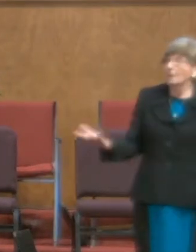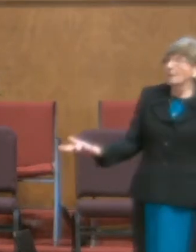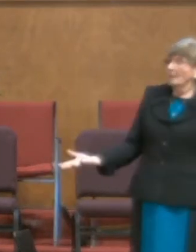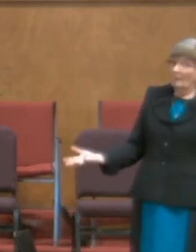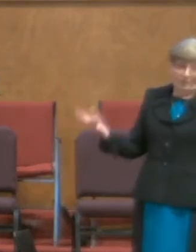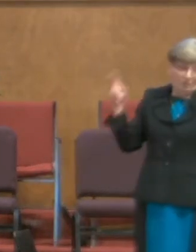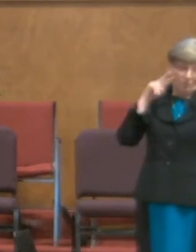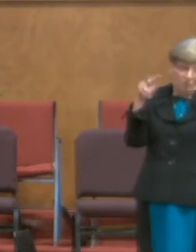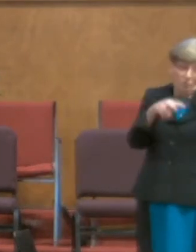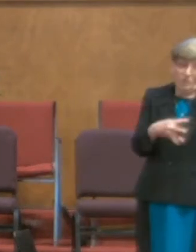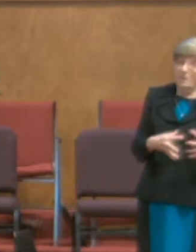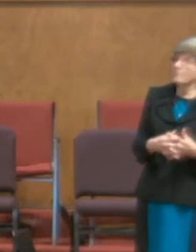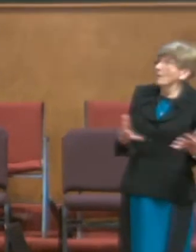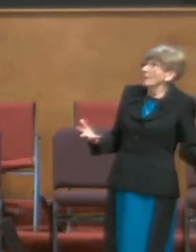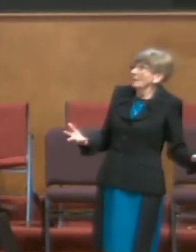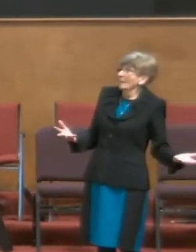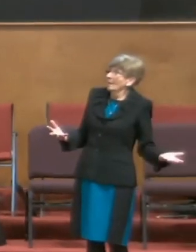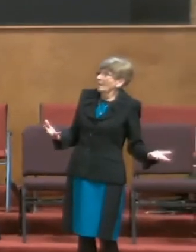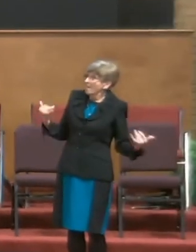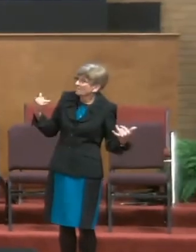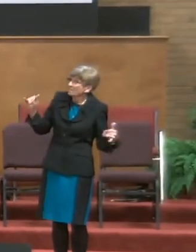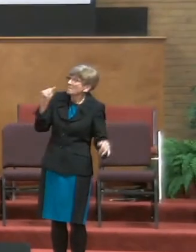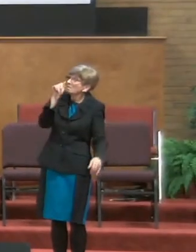you judged America since?